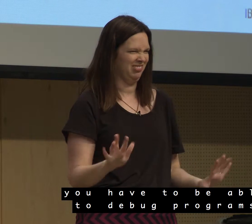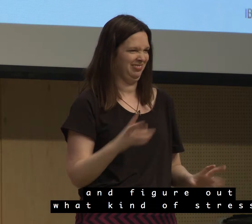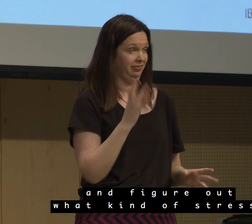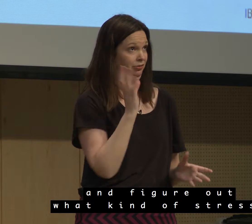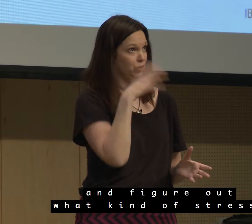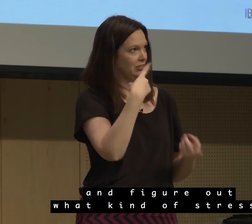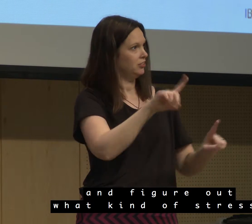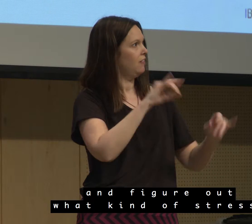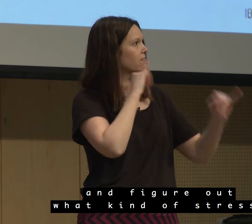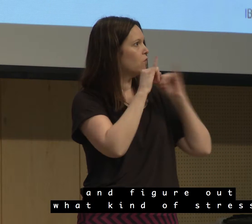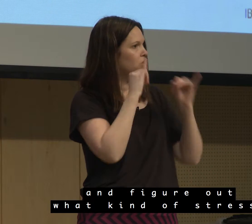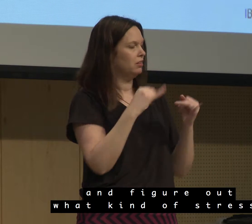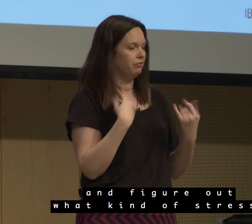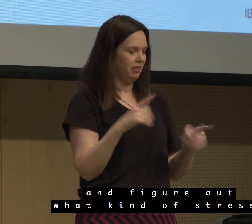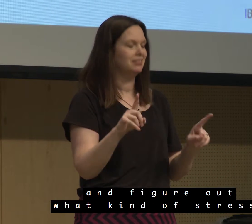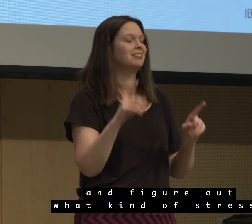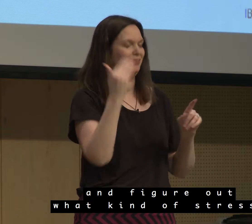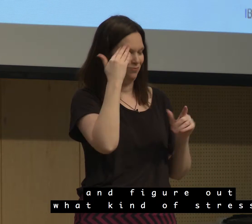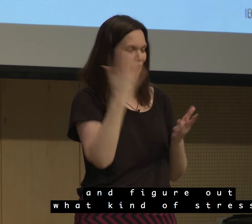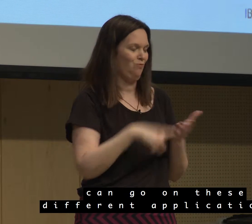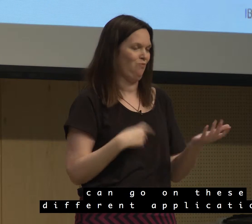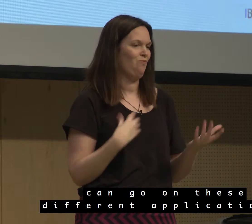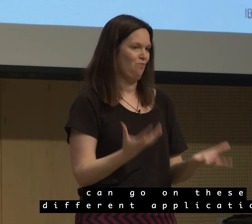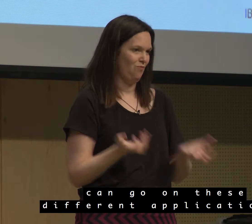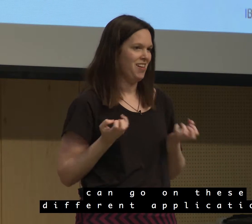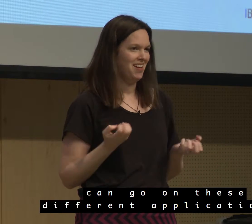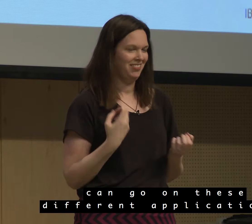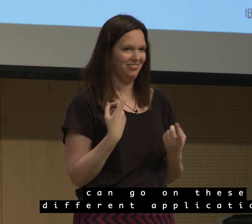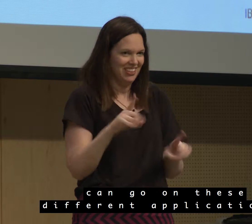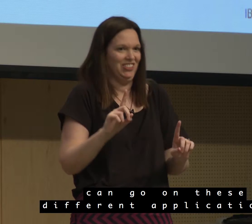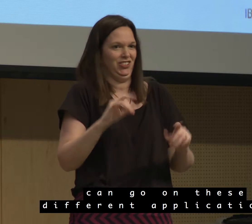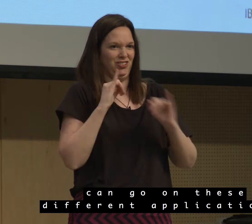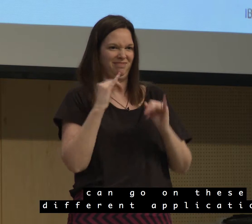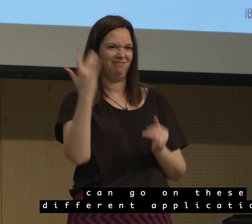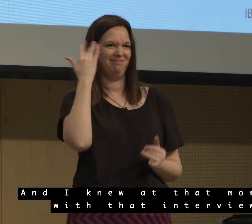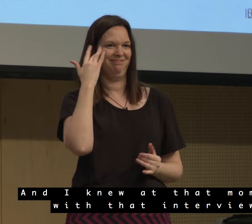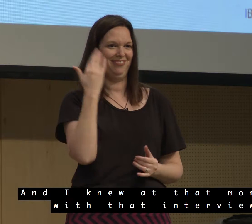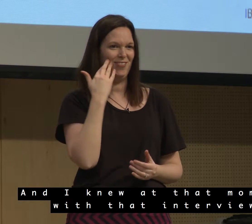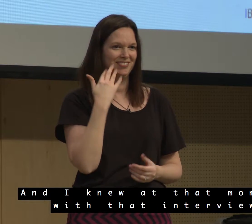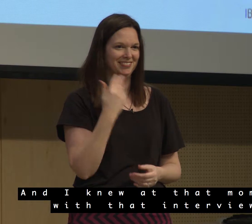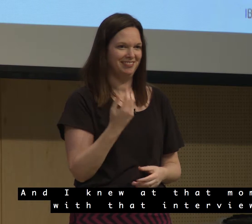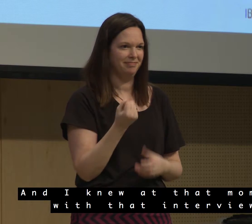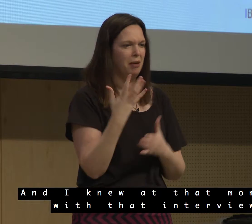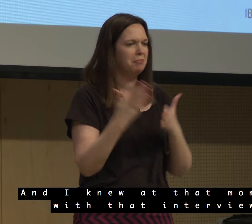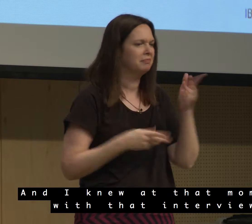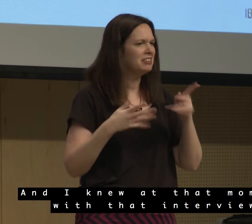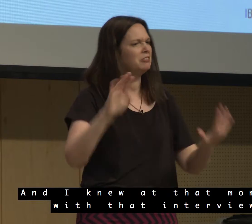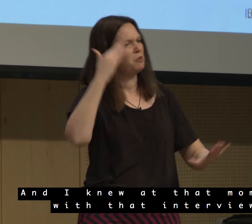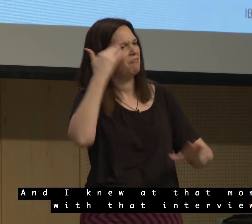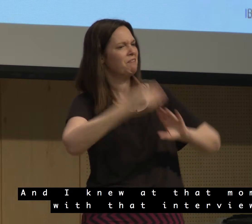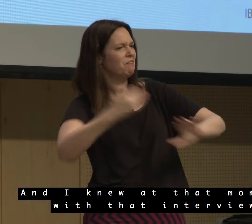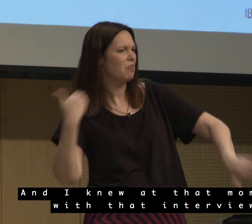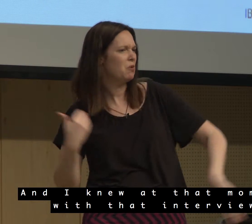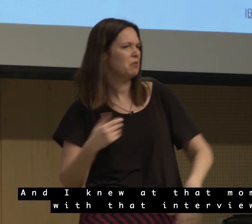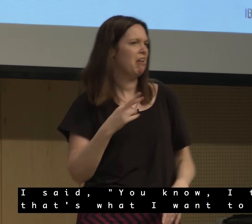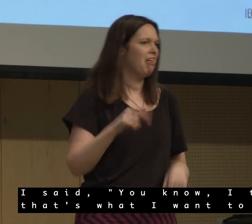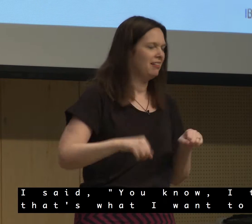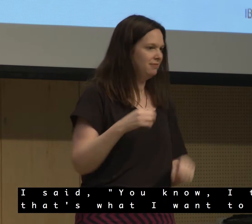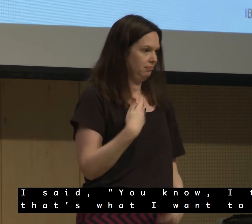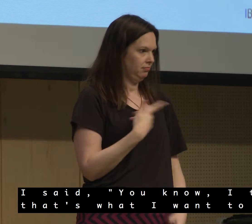and figure out what kind of stresses can go on these different applications. And I knew at that moment with that interview, I said, you